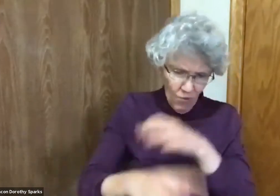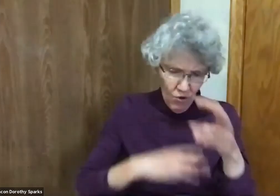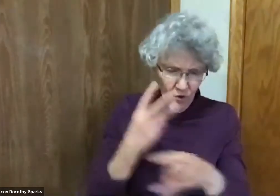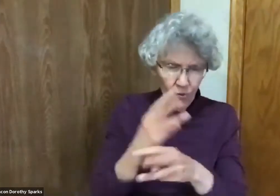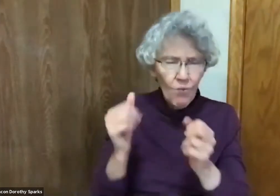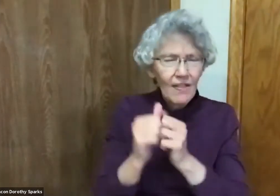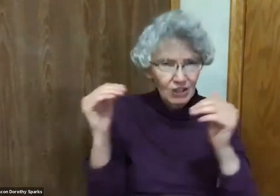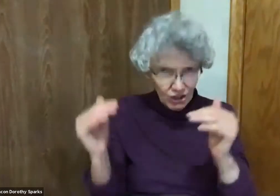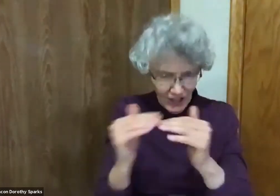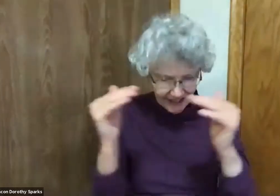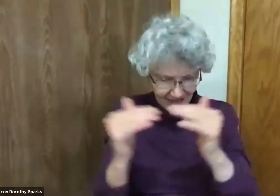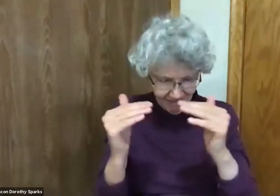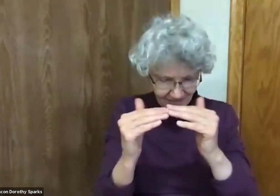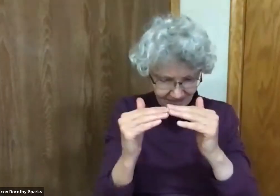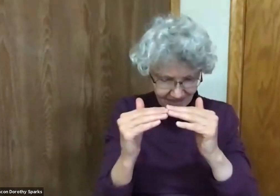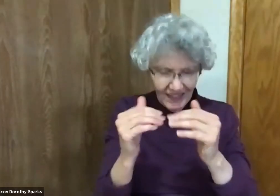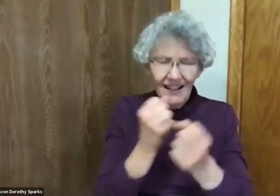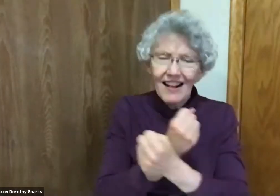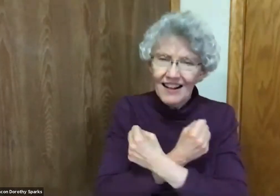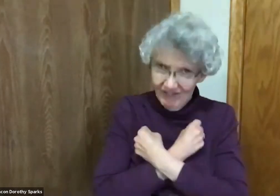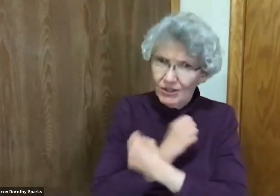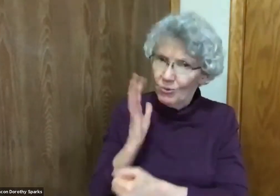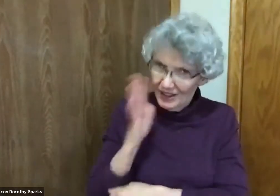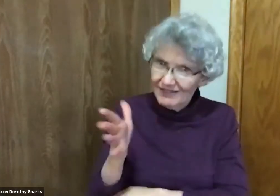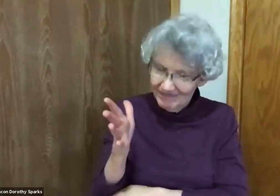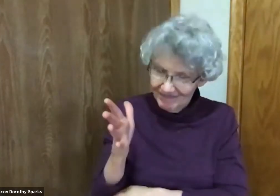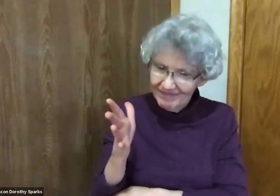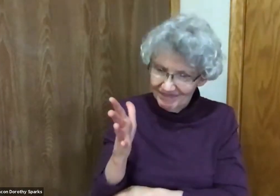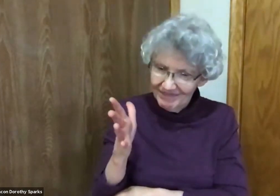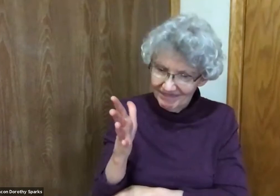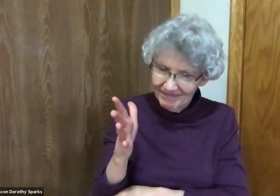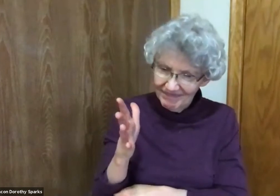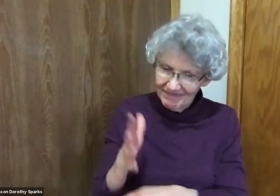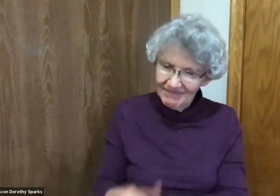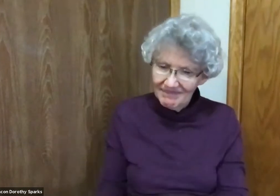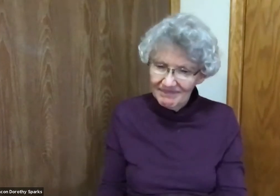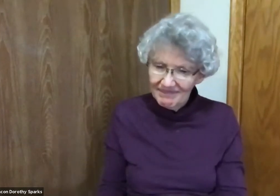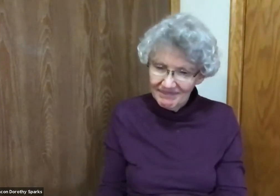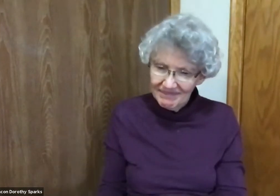and that the time will come when it fills the world with justice and love.